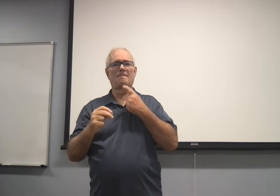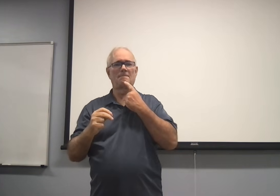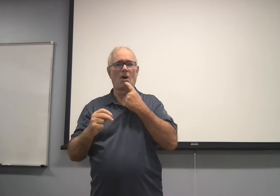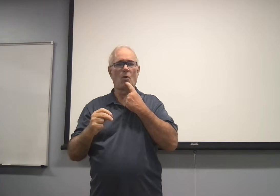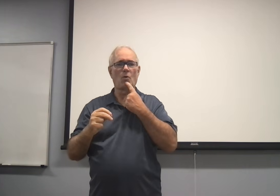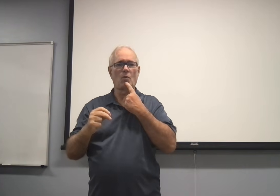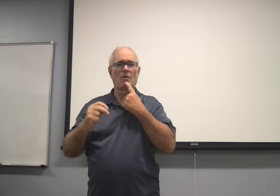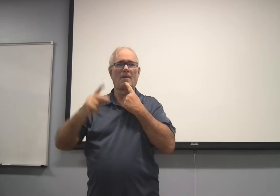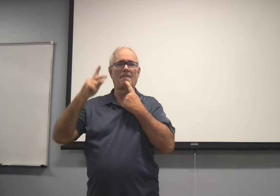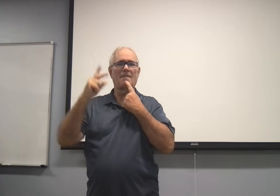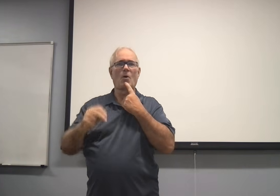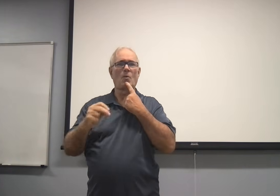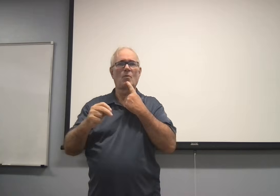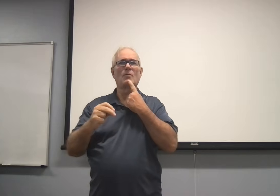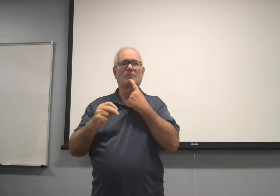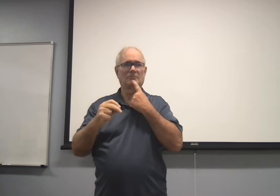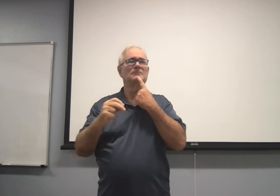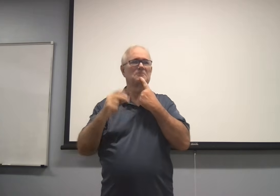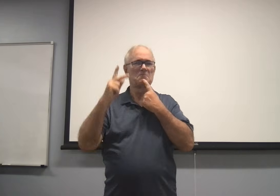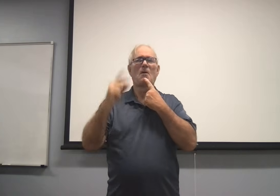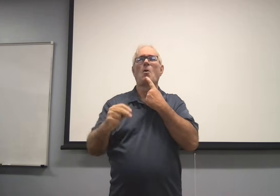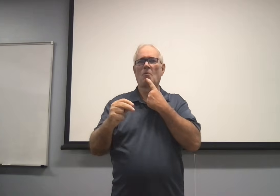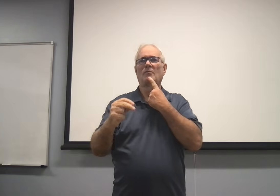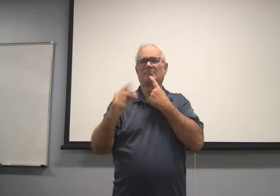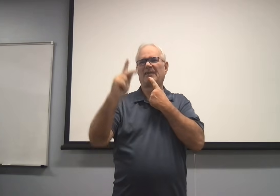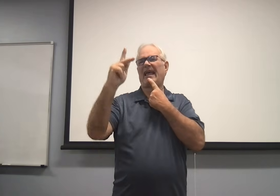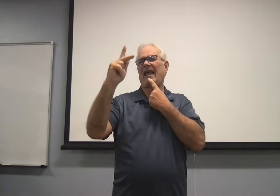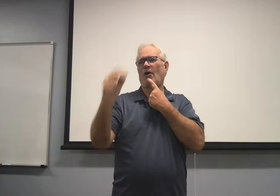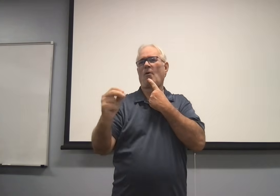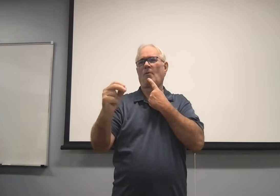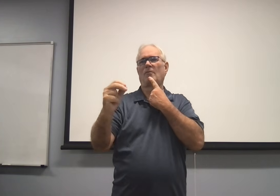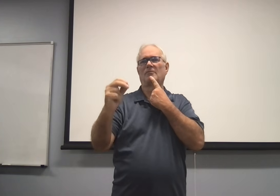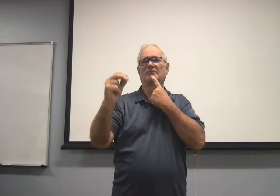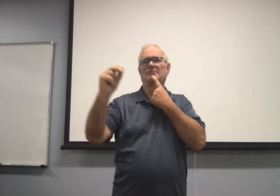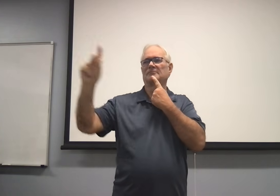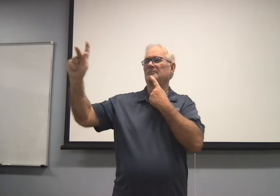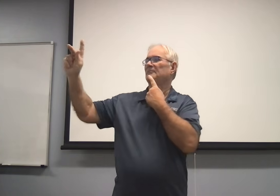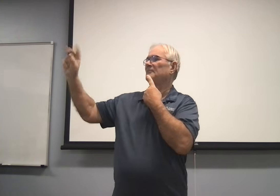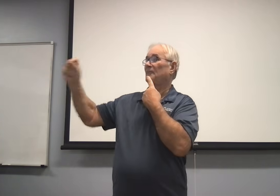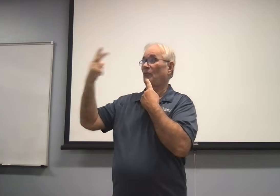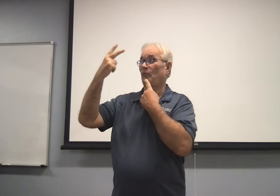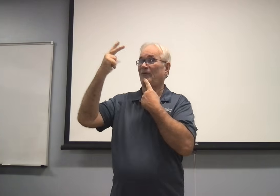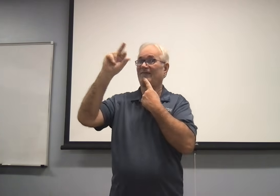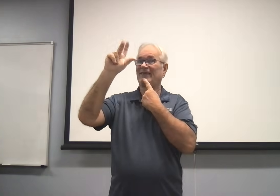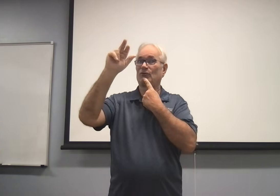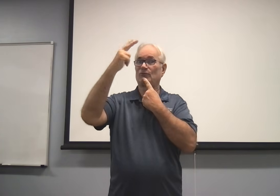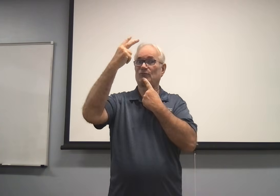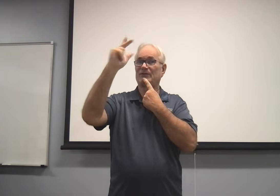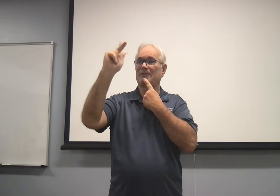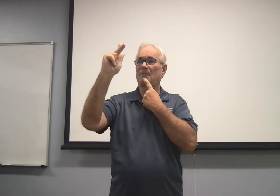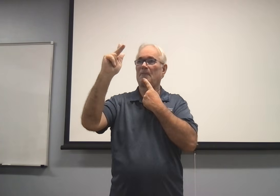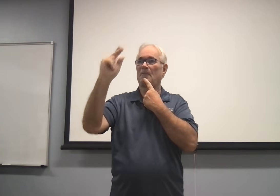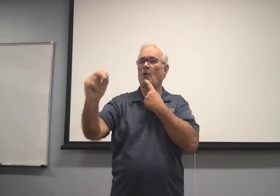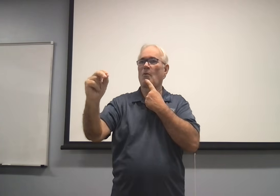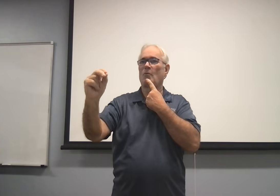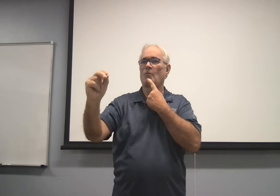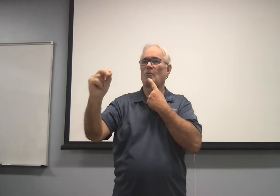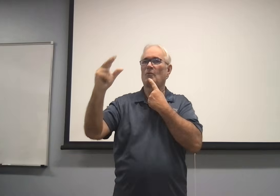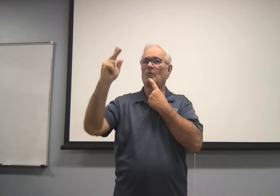pass out. Or poo. K-O. Poo. Add that little bit of mouth morpheme to it. Make sure you're using 3